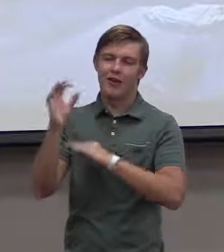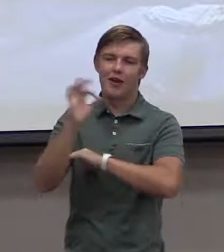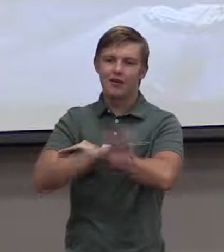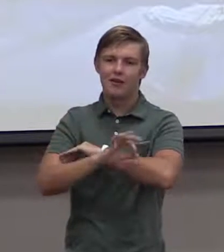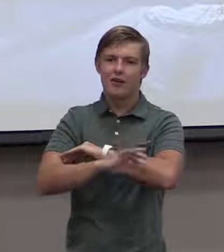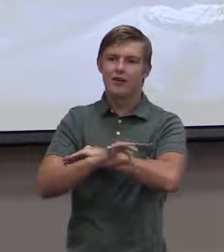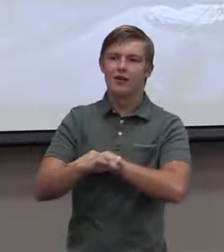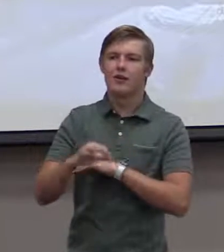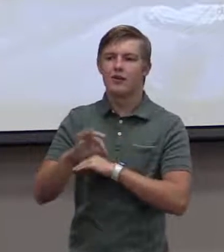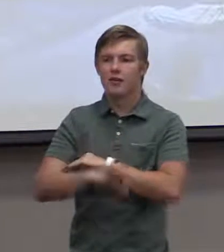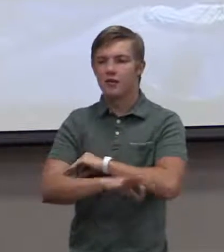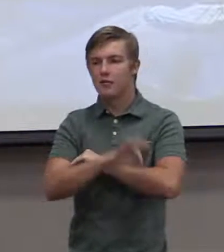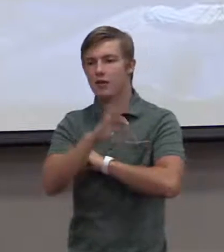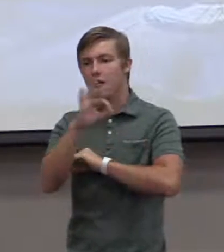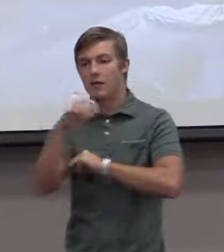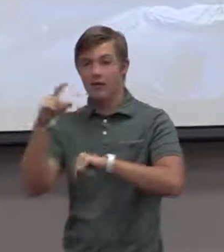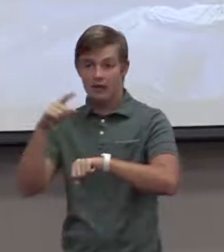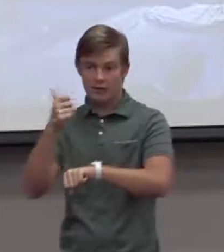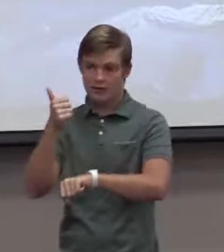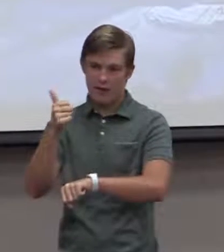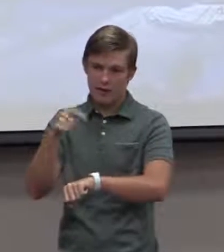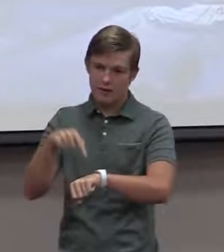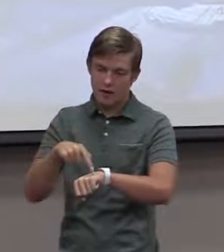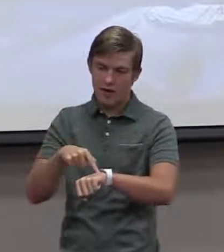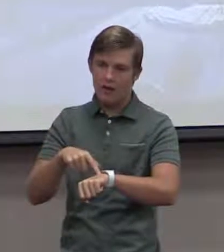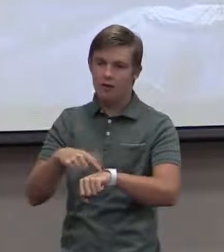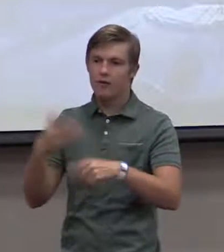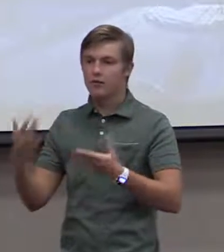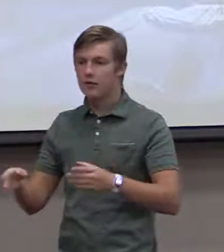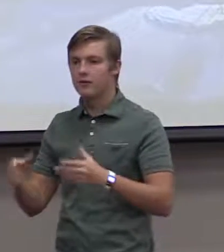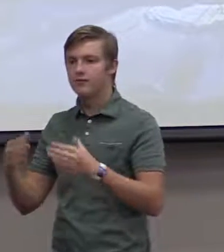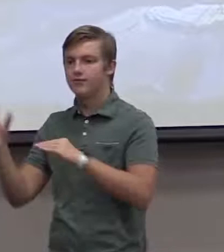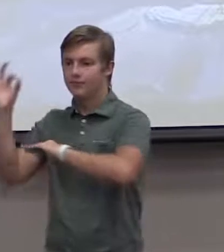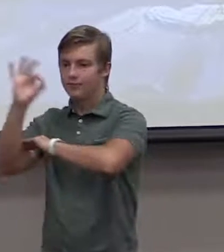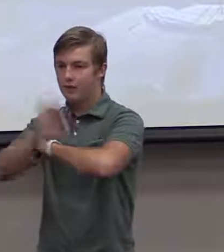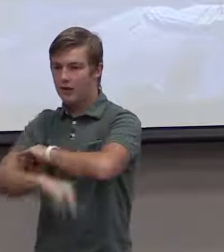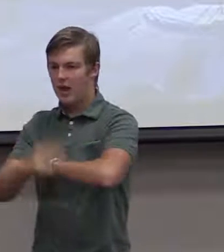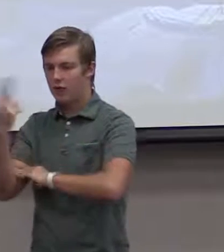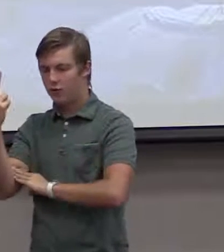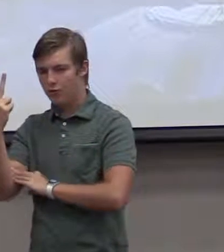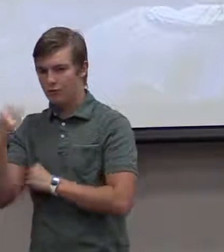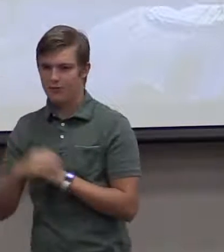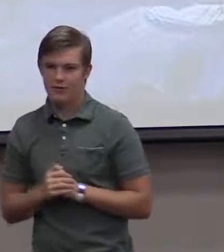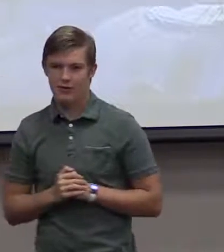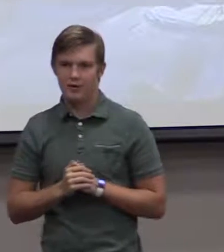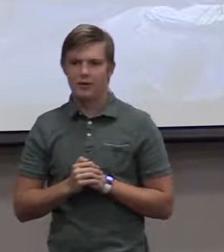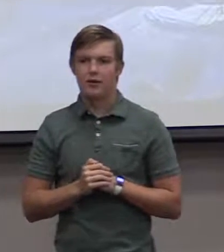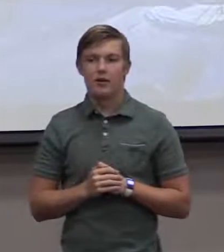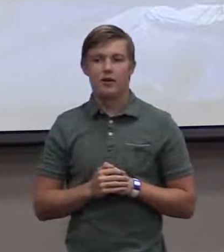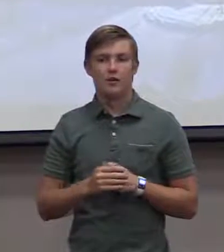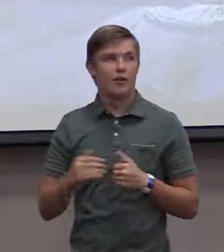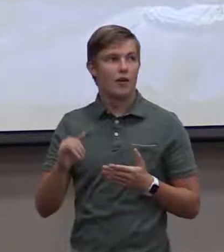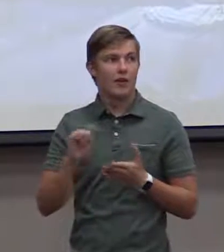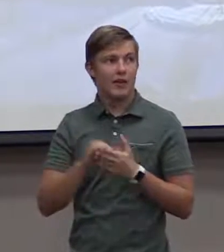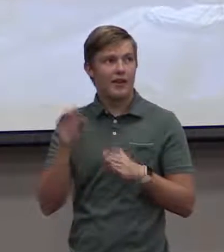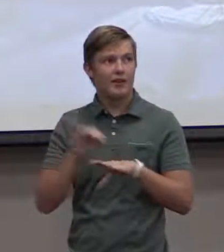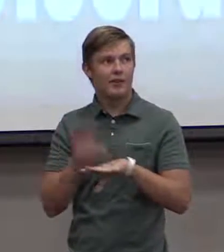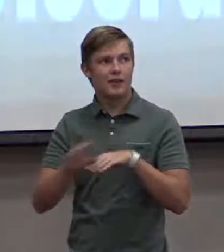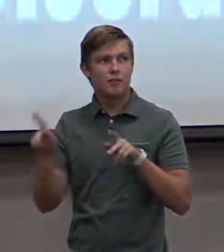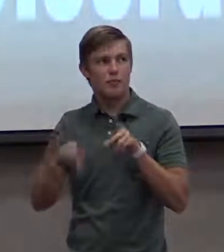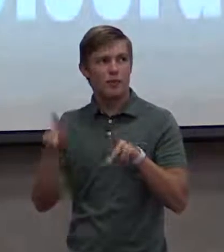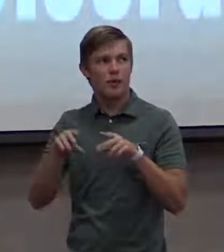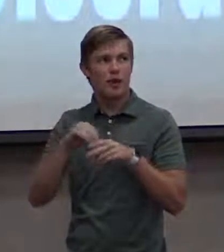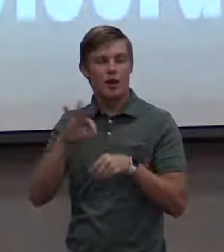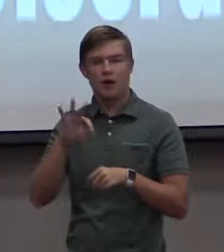at 2, and that radical shift of daylight can affect the people of Alaska in some interesting ways.